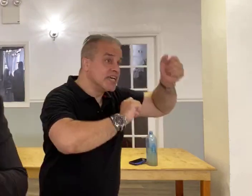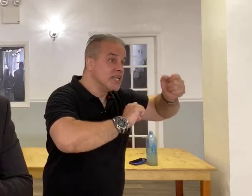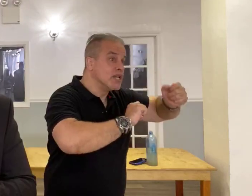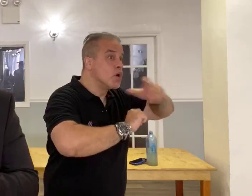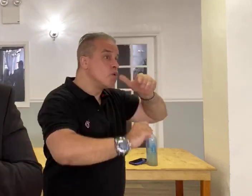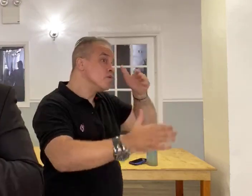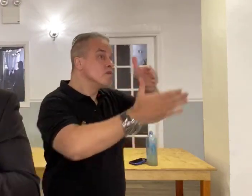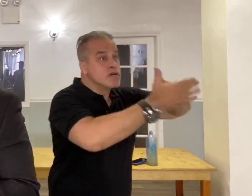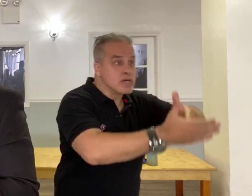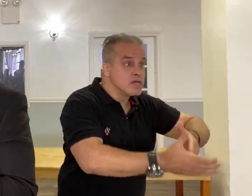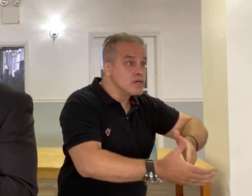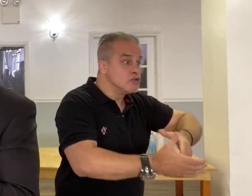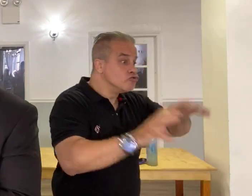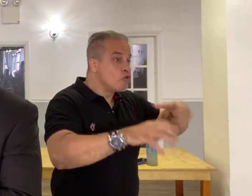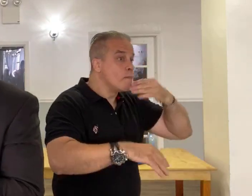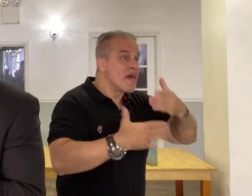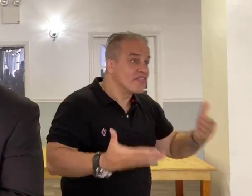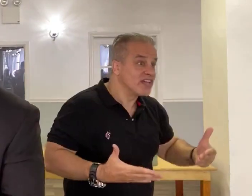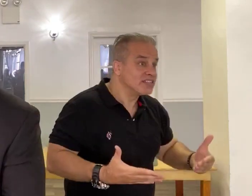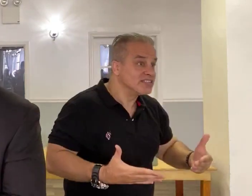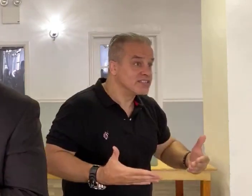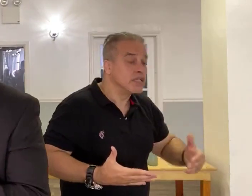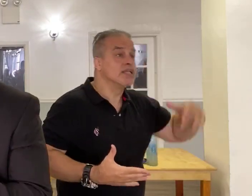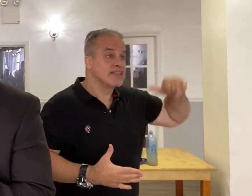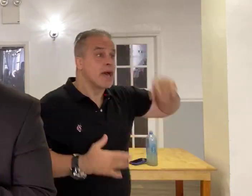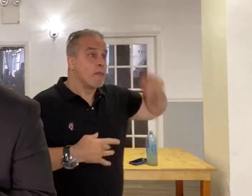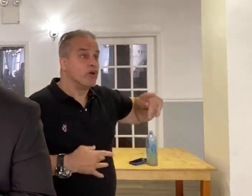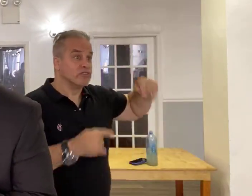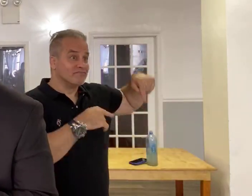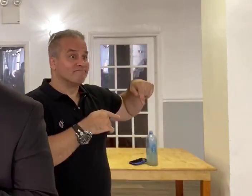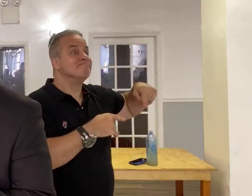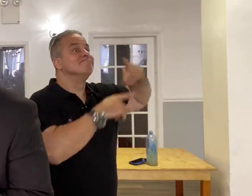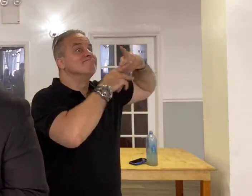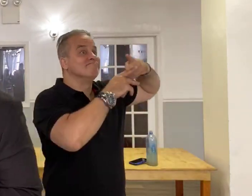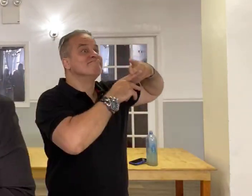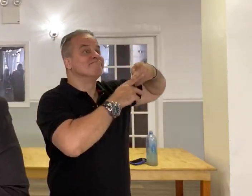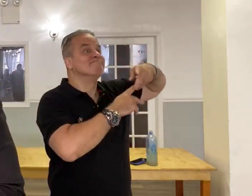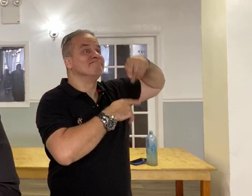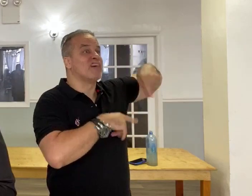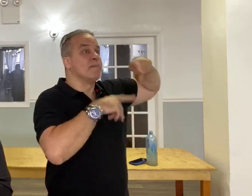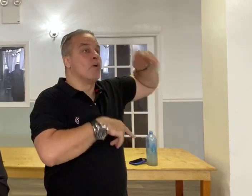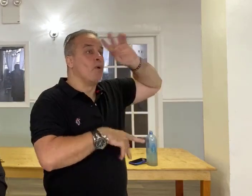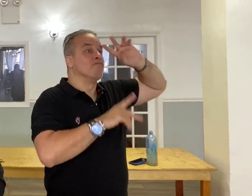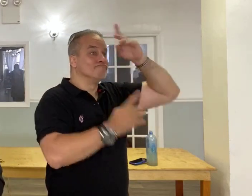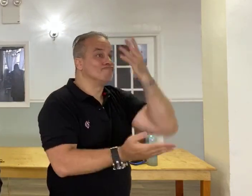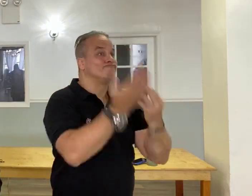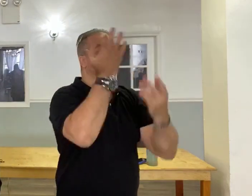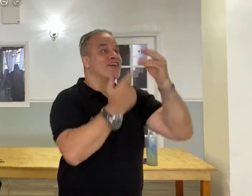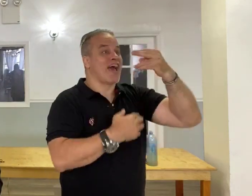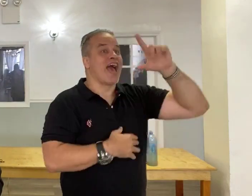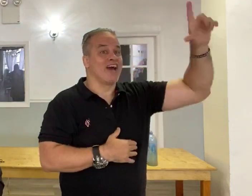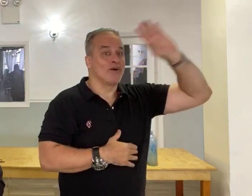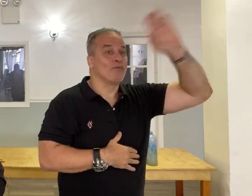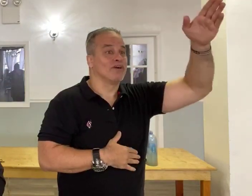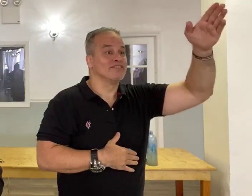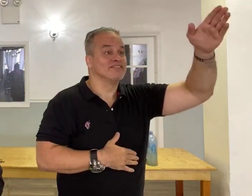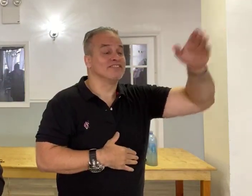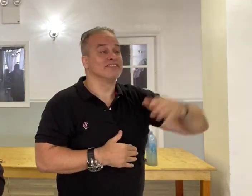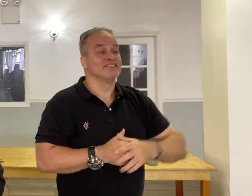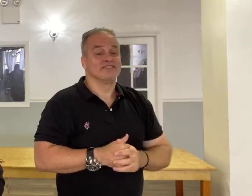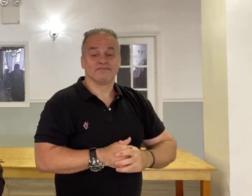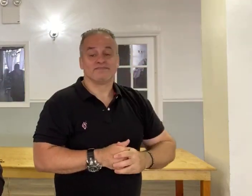is responsible for inflicting that hurt. And it says following, wherefore if thy